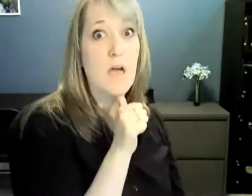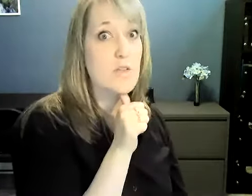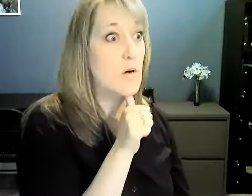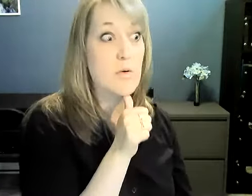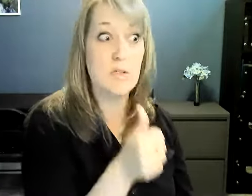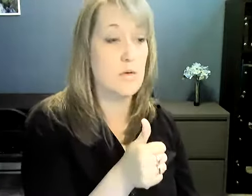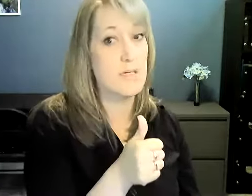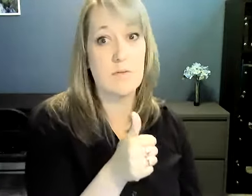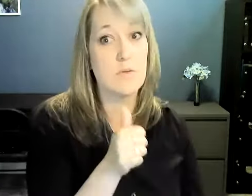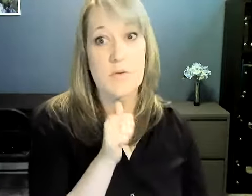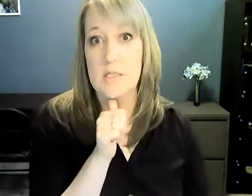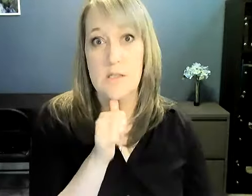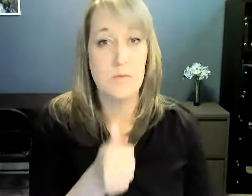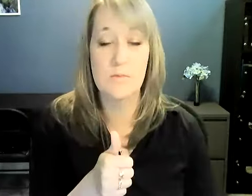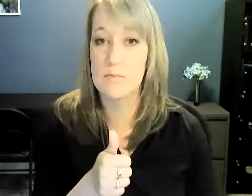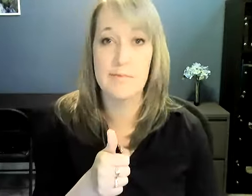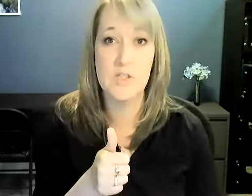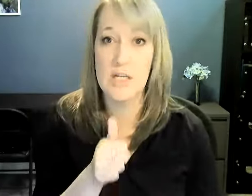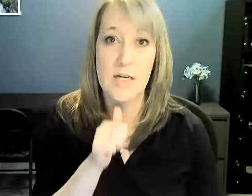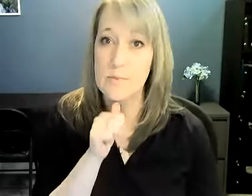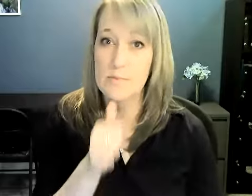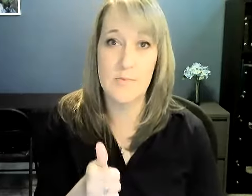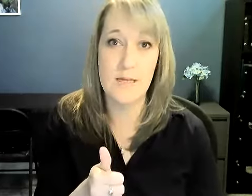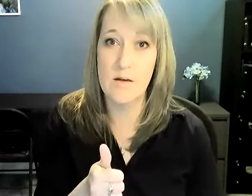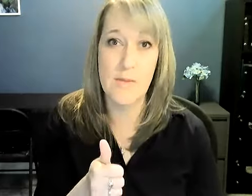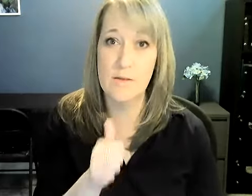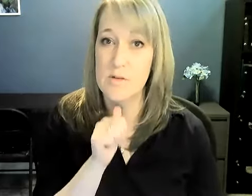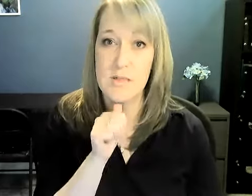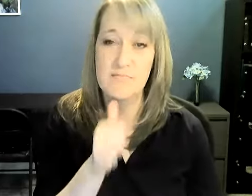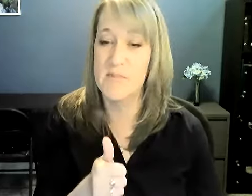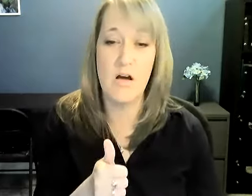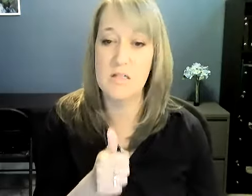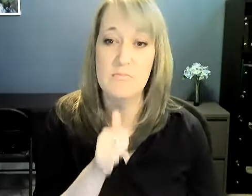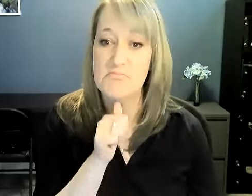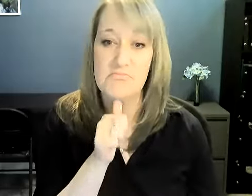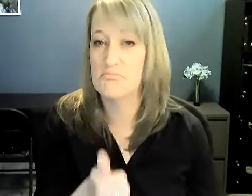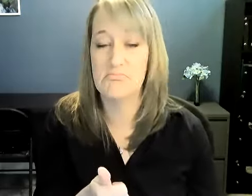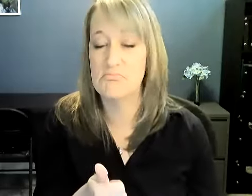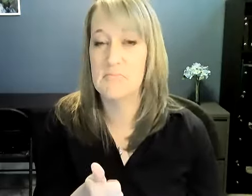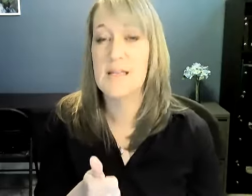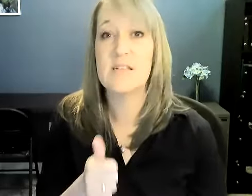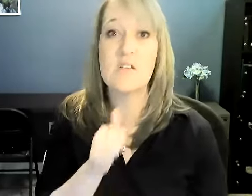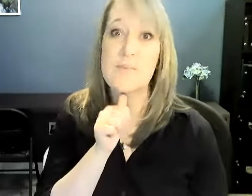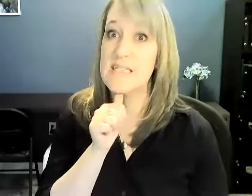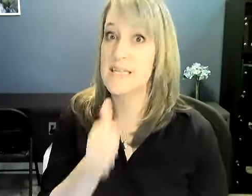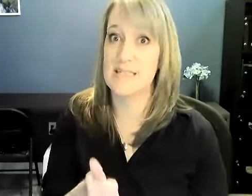you almost always are going to shake your head, that non-manual sign, not. This also means doesn't.